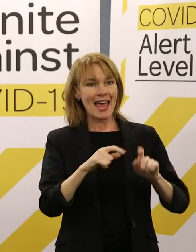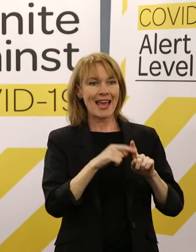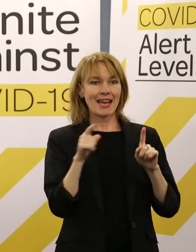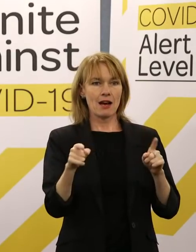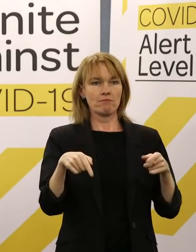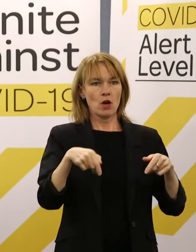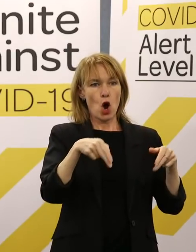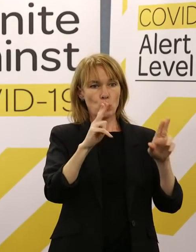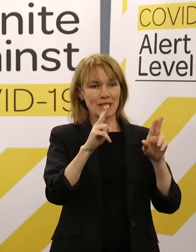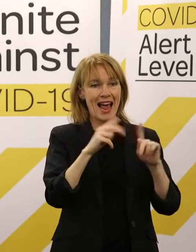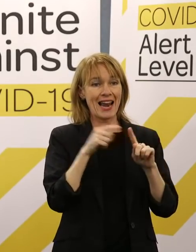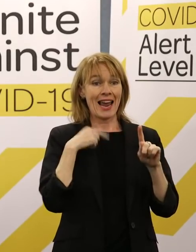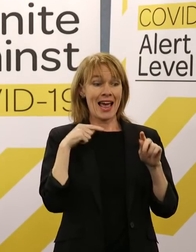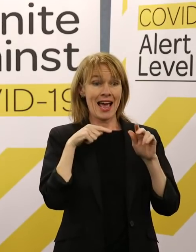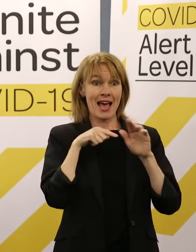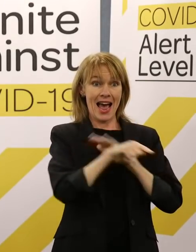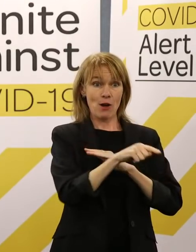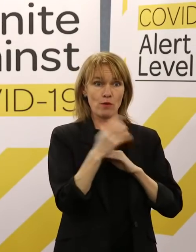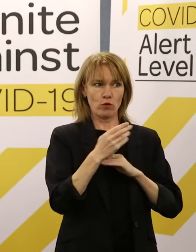June.